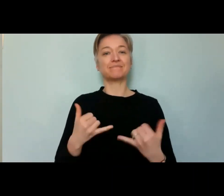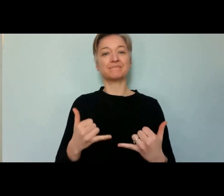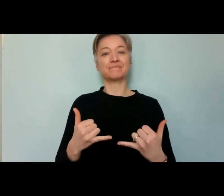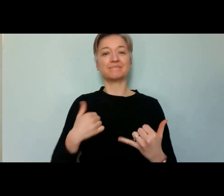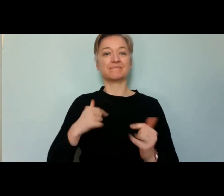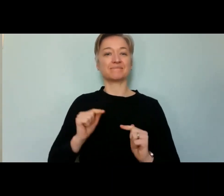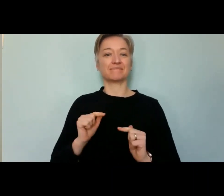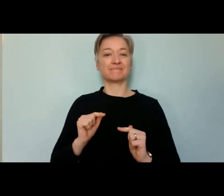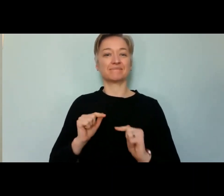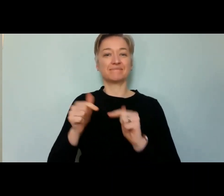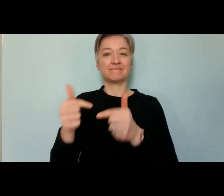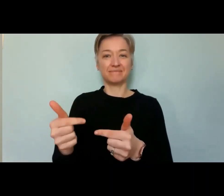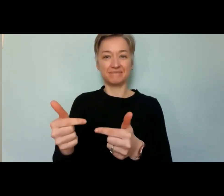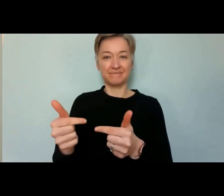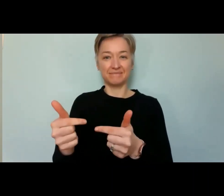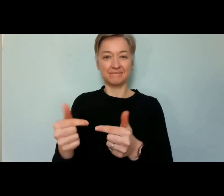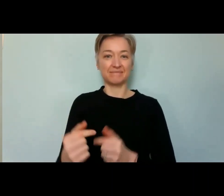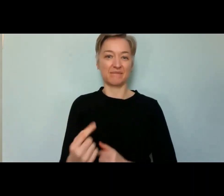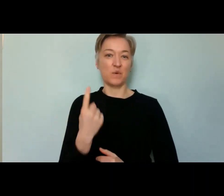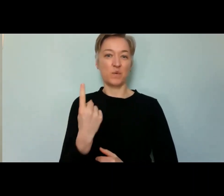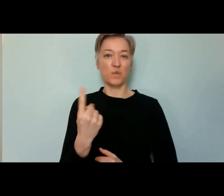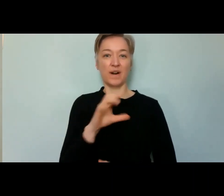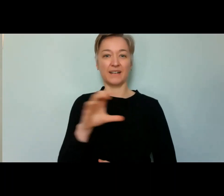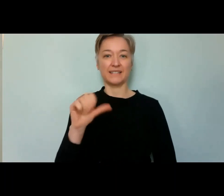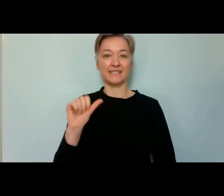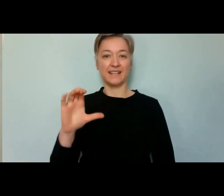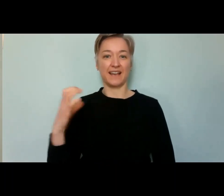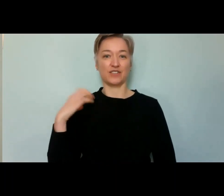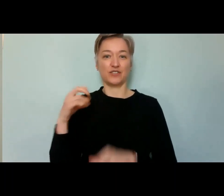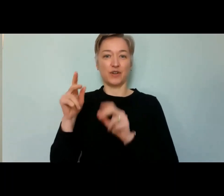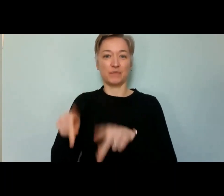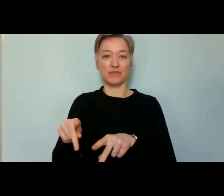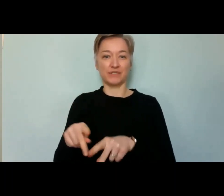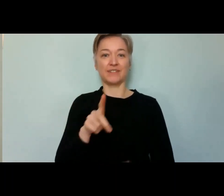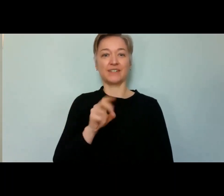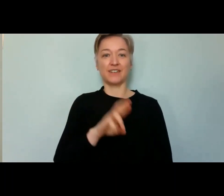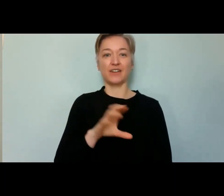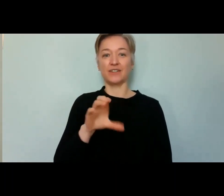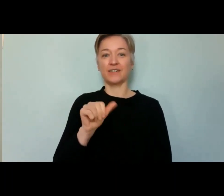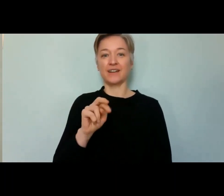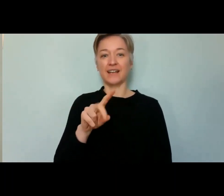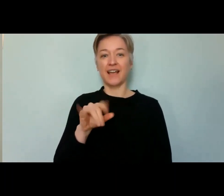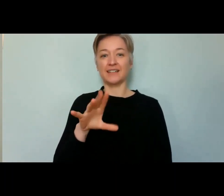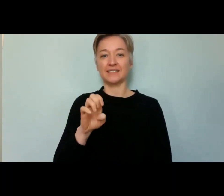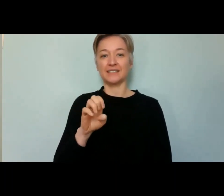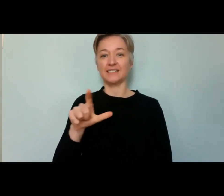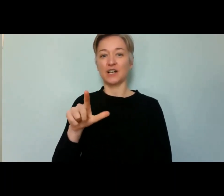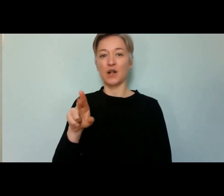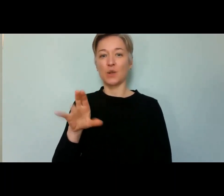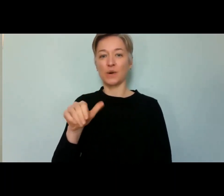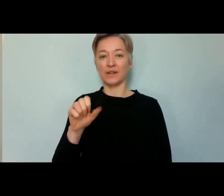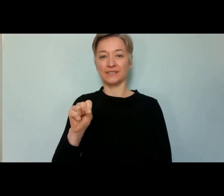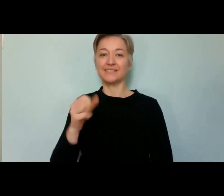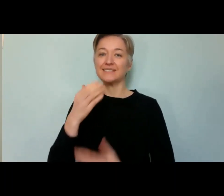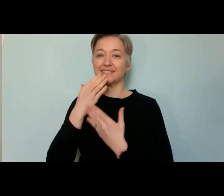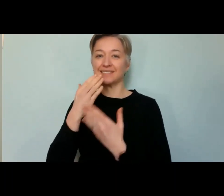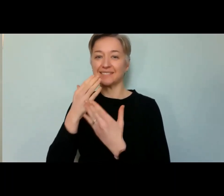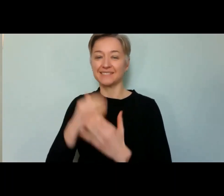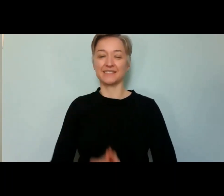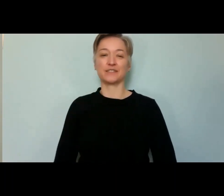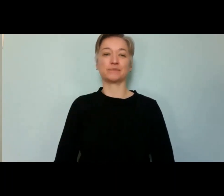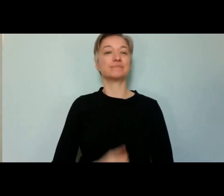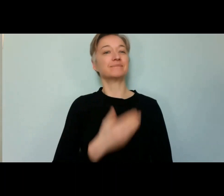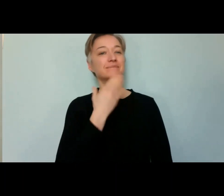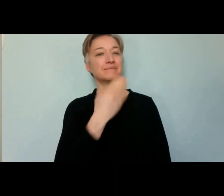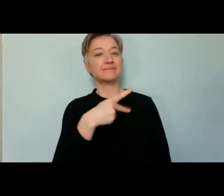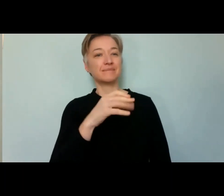turn this over to one of our CCAC chairs, Dr. Candace Lucas. Thank you, Candace. Thank you,